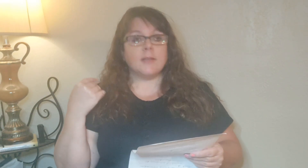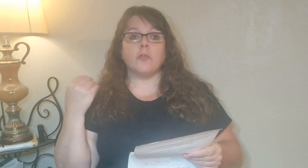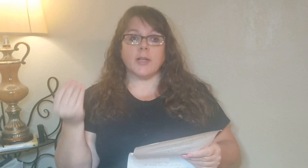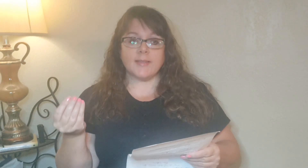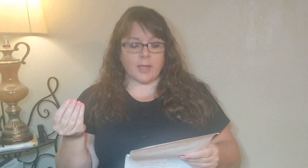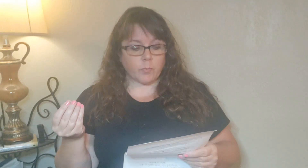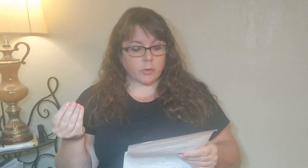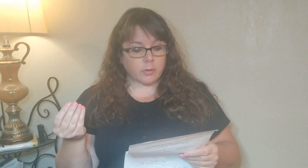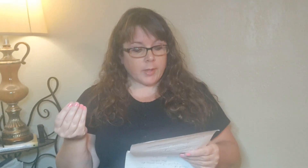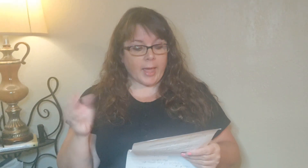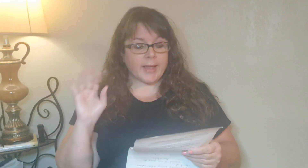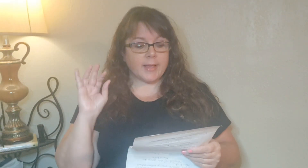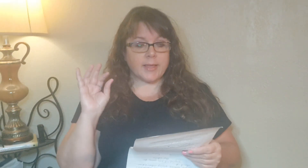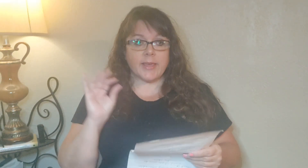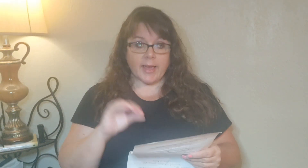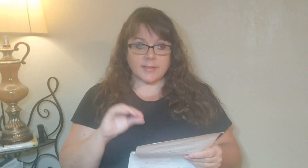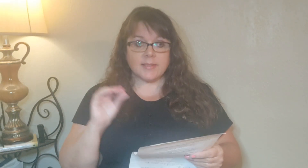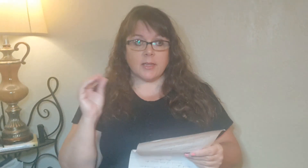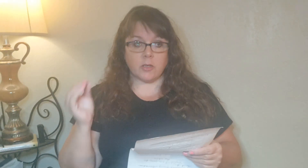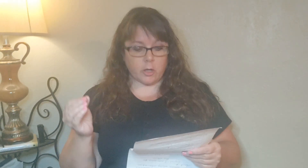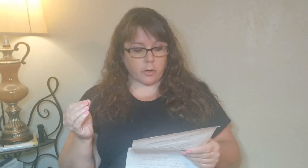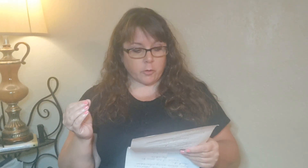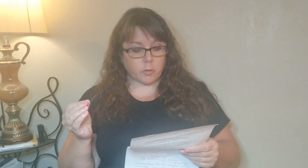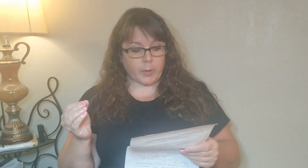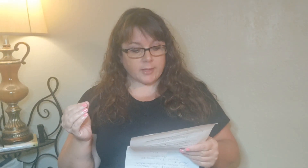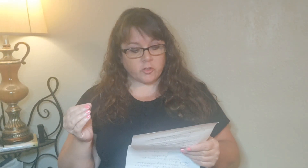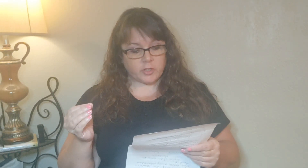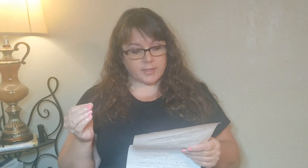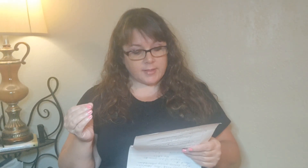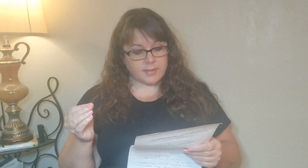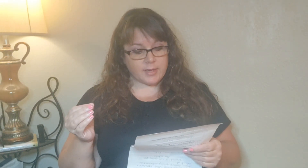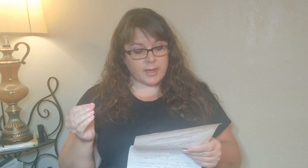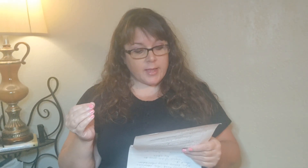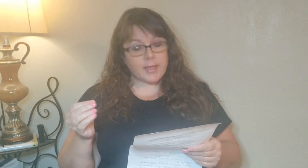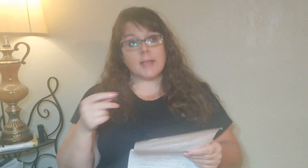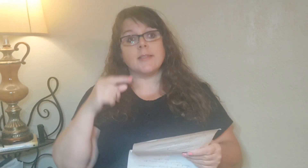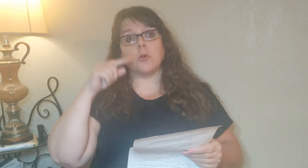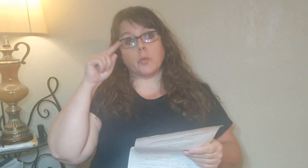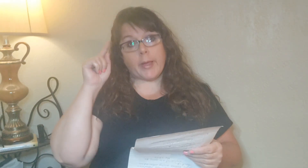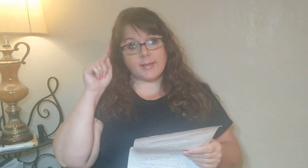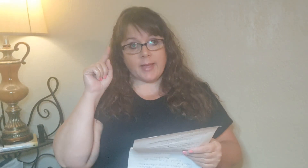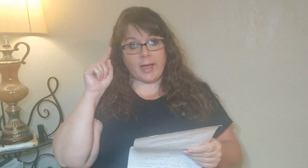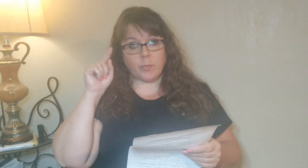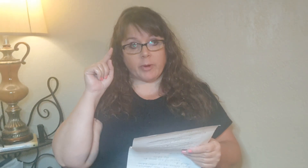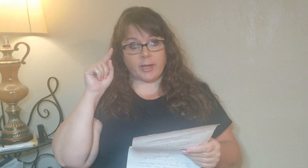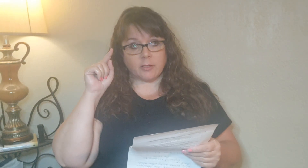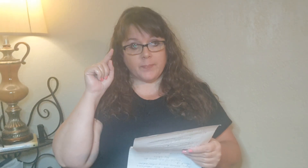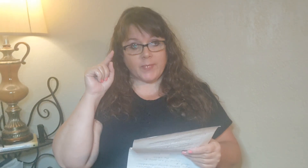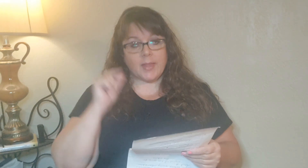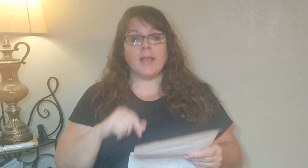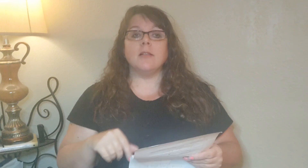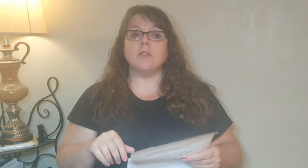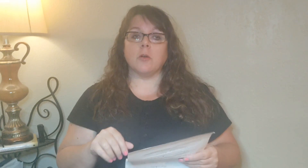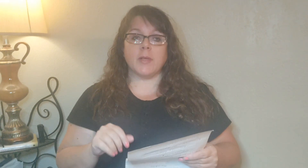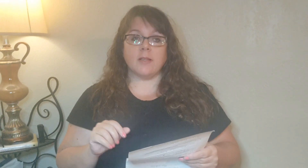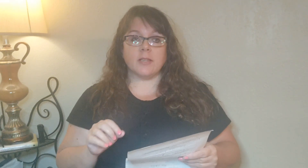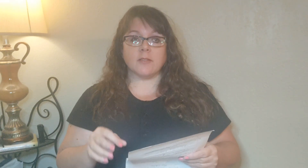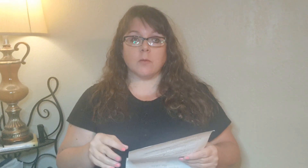For example, like yes and no questions is a raised eyebrow. So when you tell